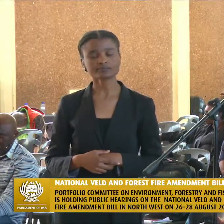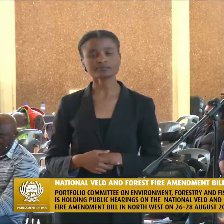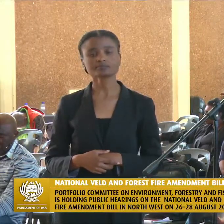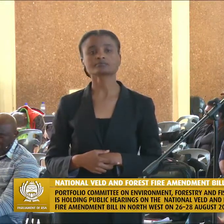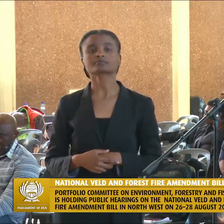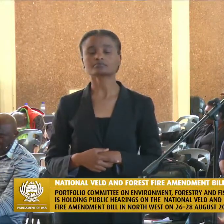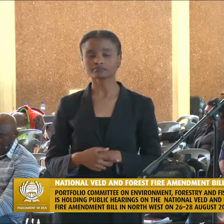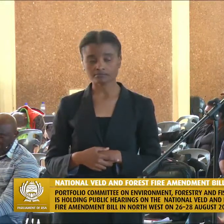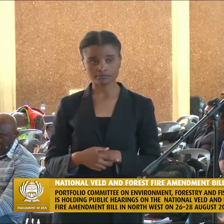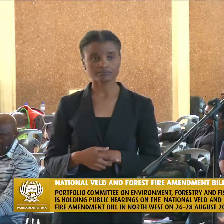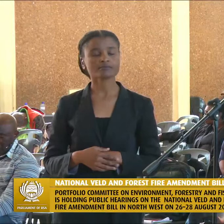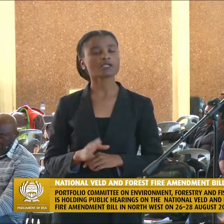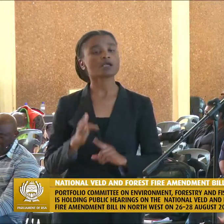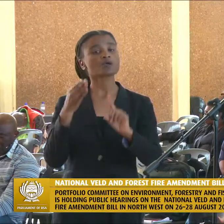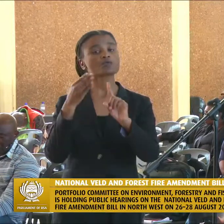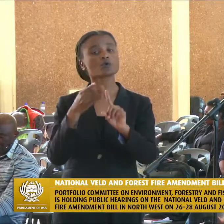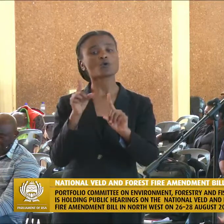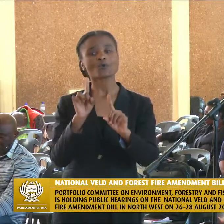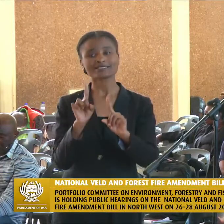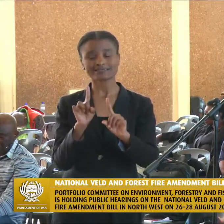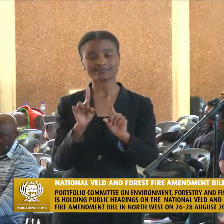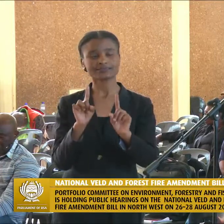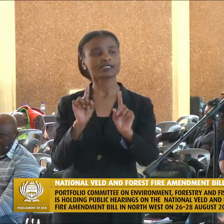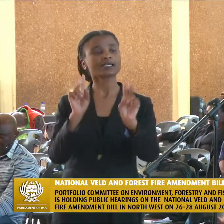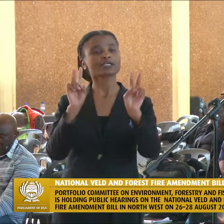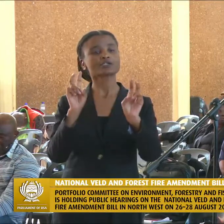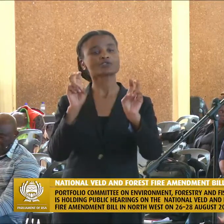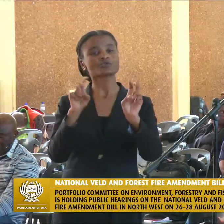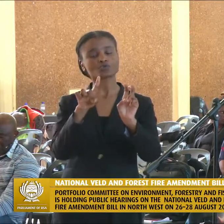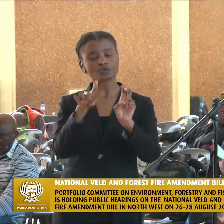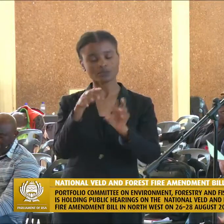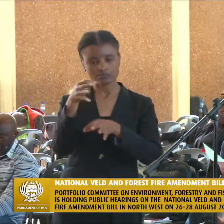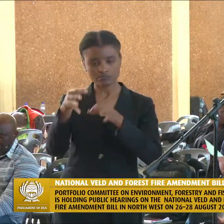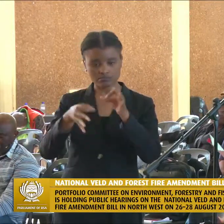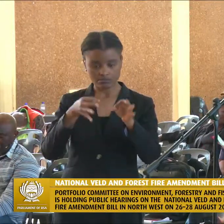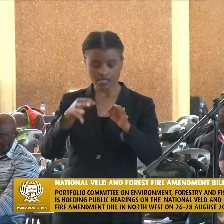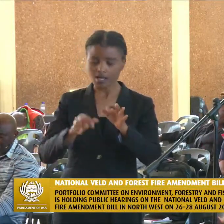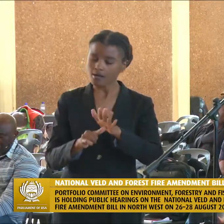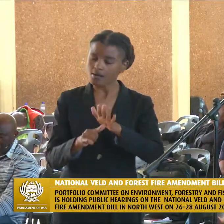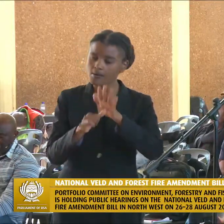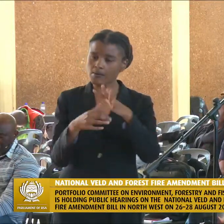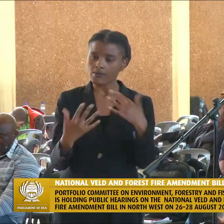so that this issue can be emphasized to see its importance